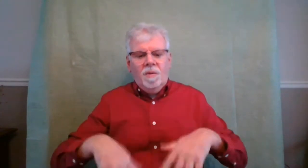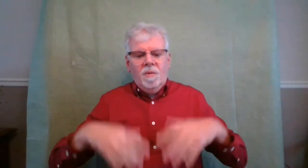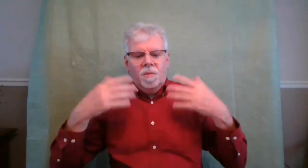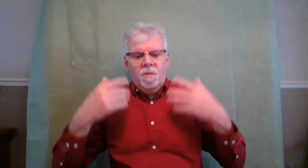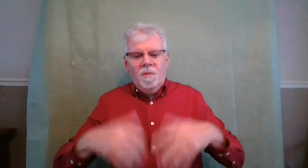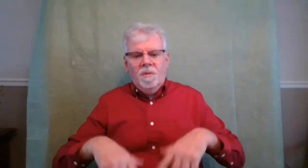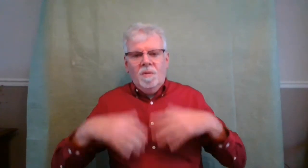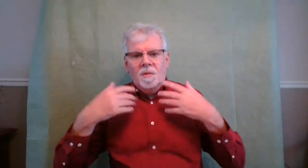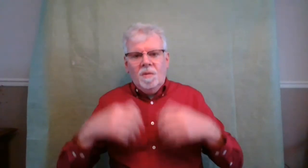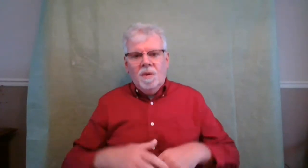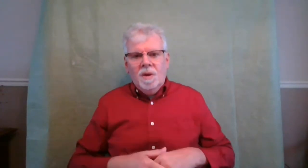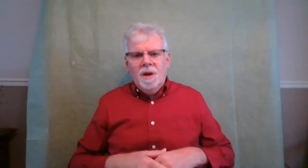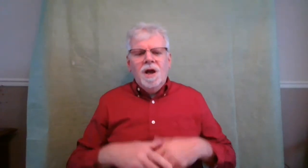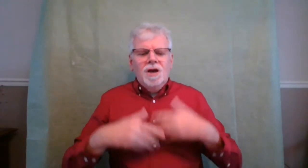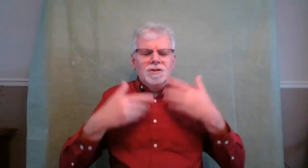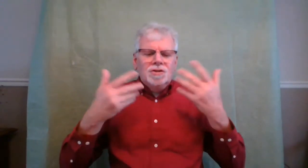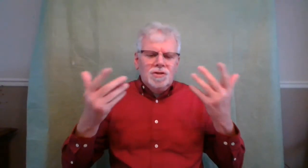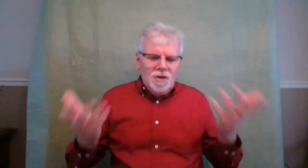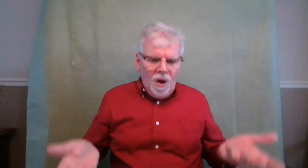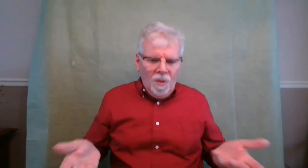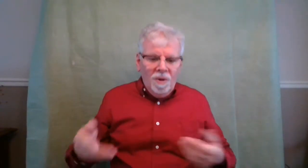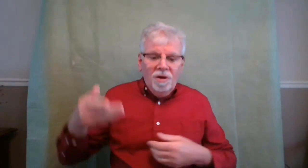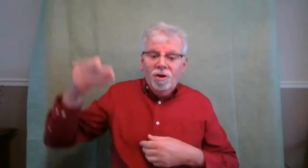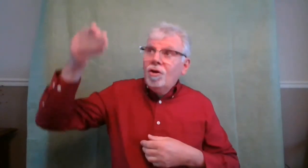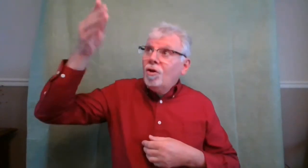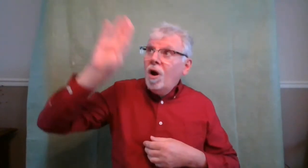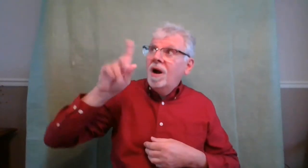the children of God.